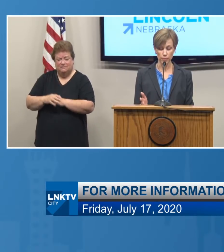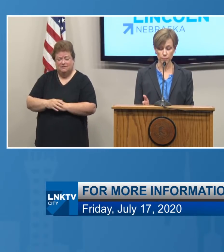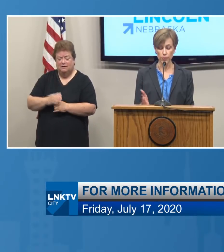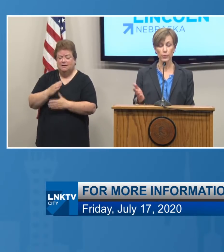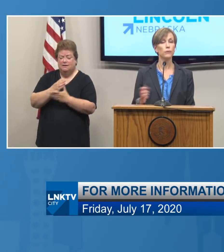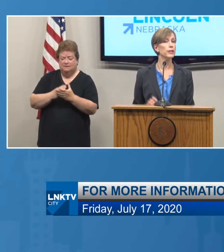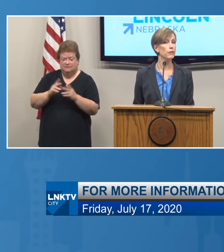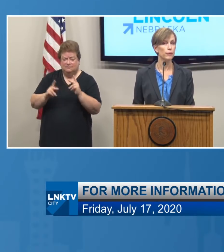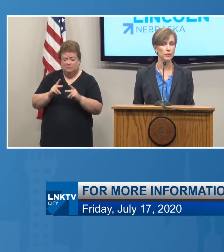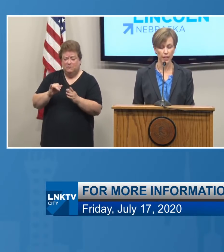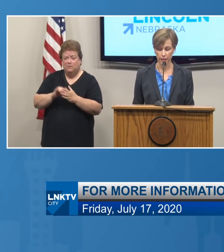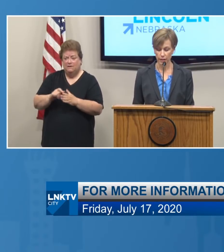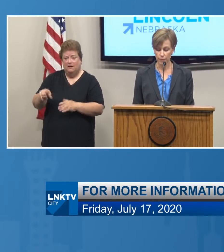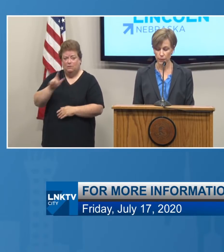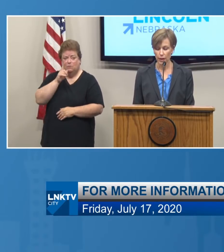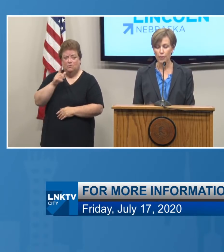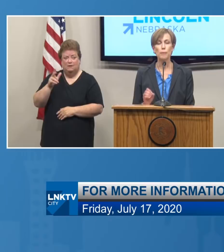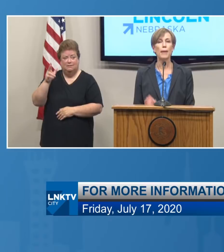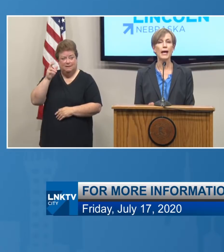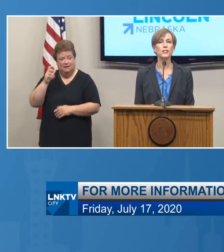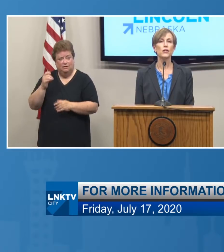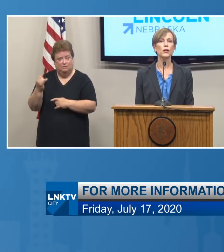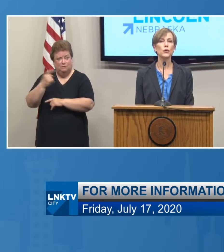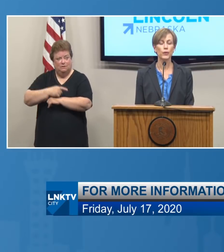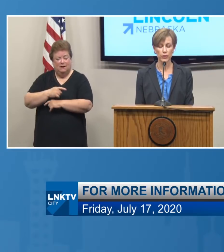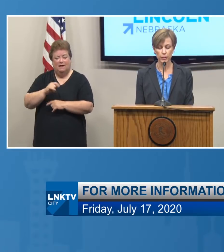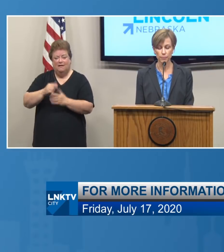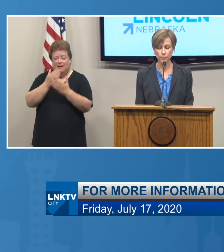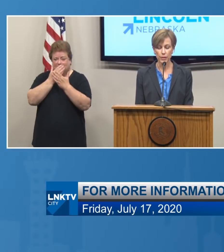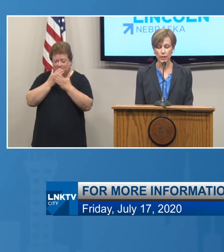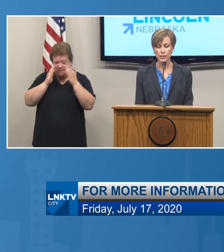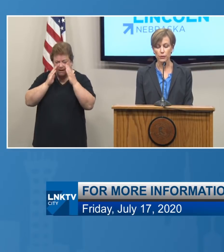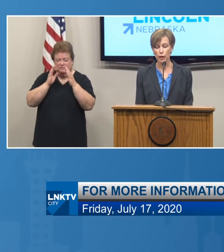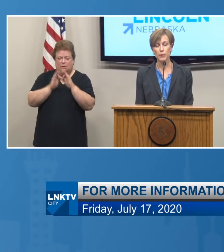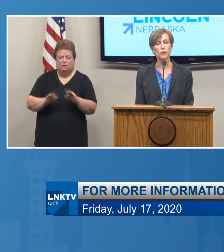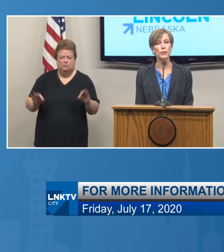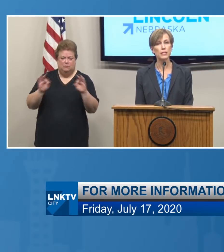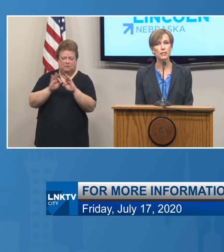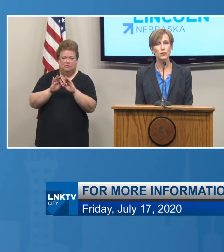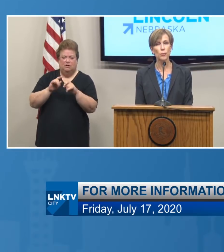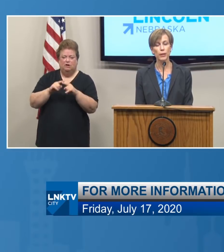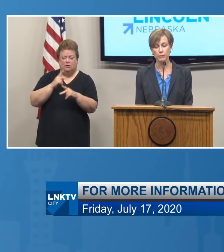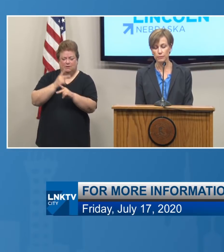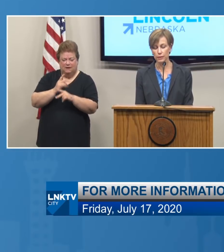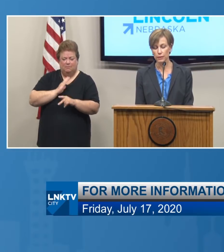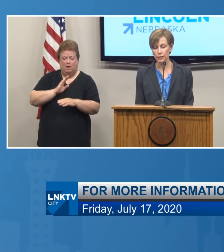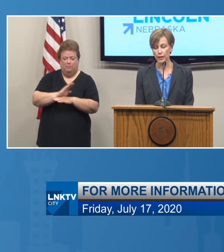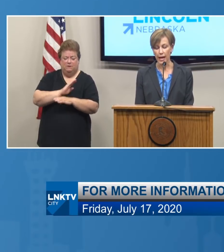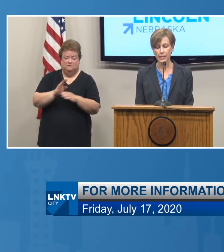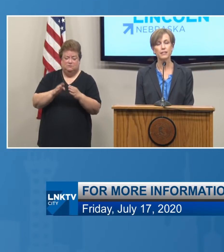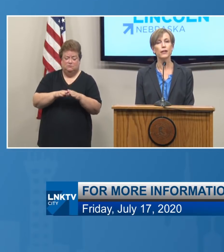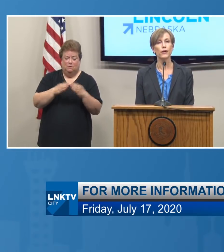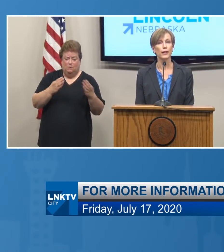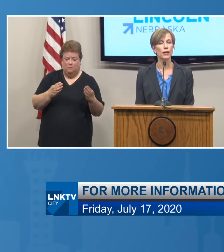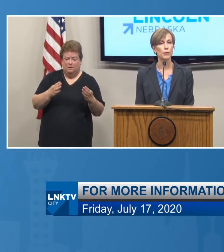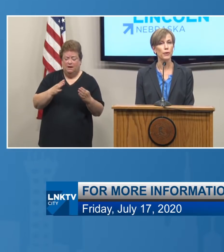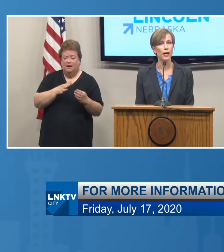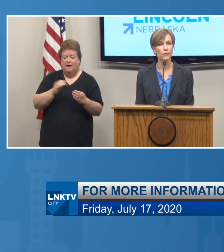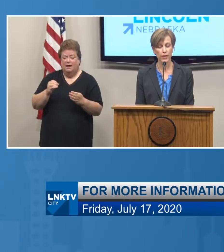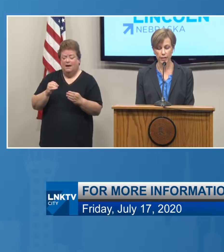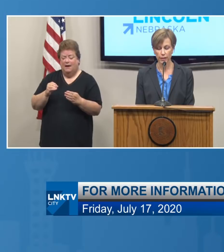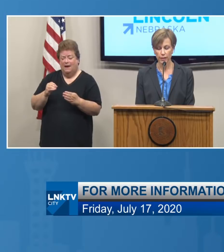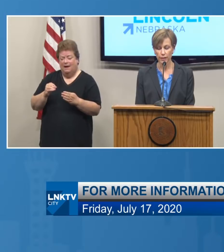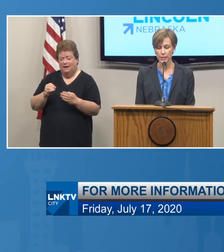of the people who you will hear from today, that masks are critical to keeping their businesses open and hastening our